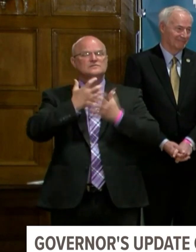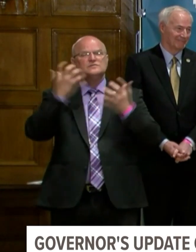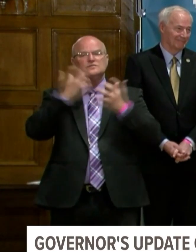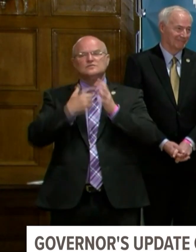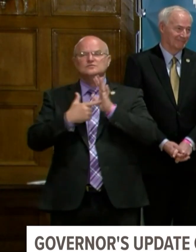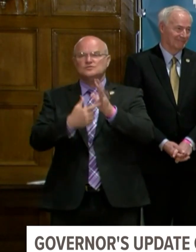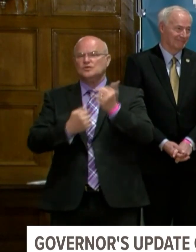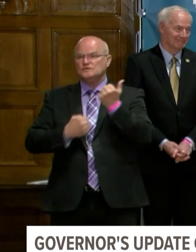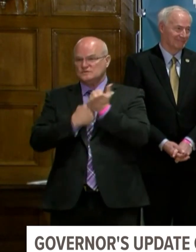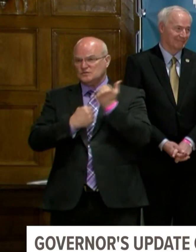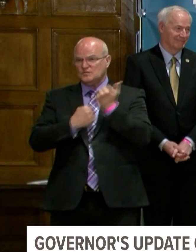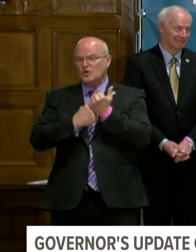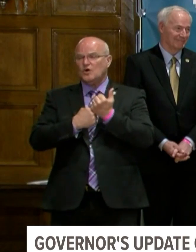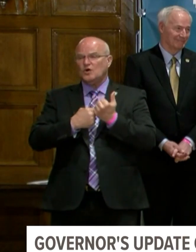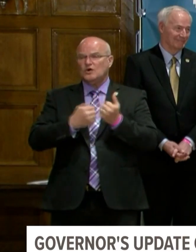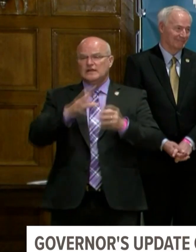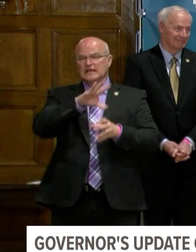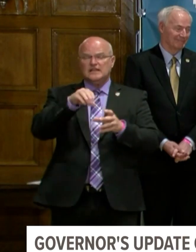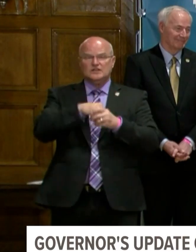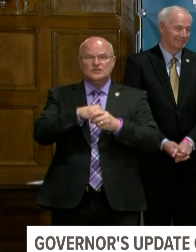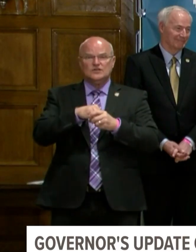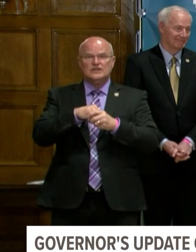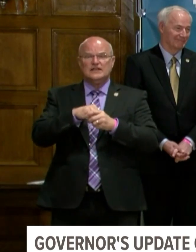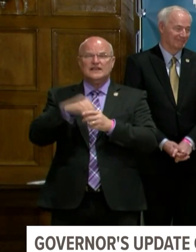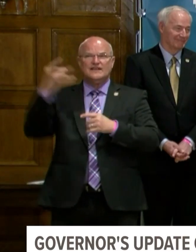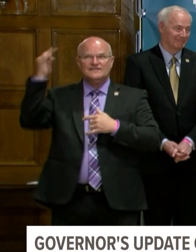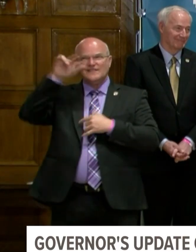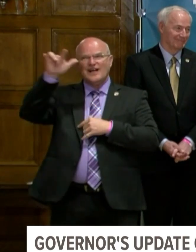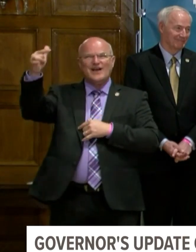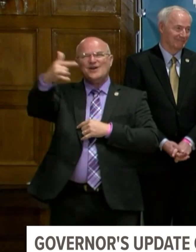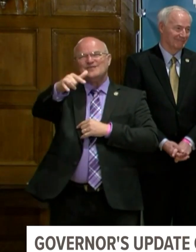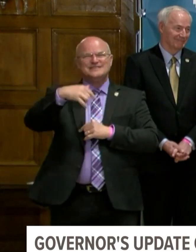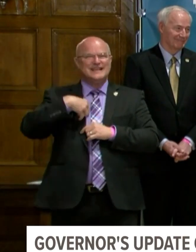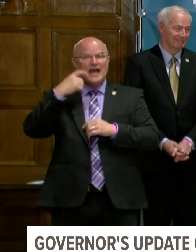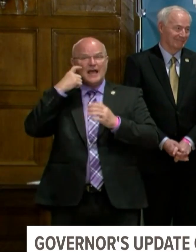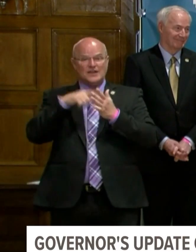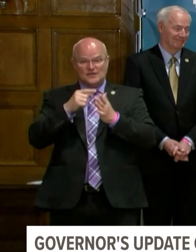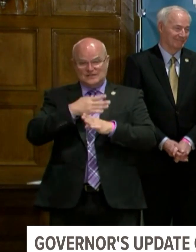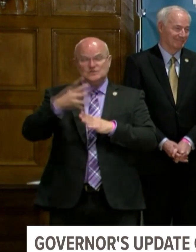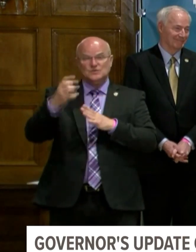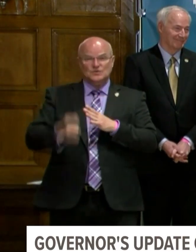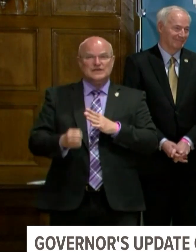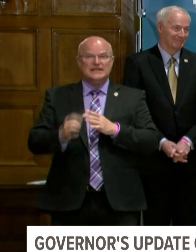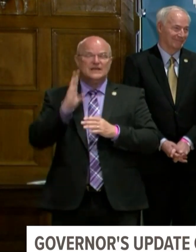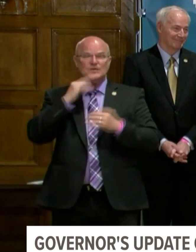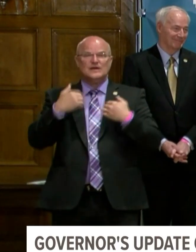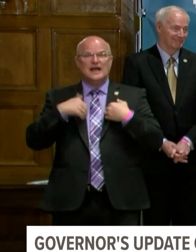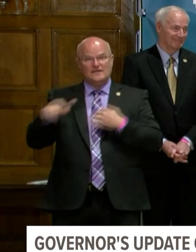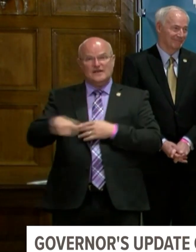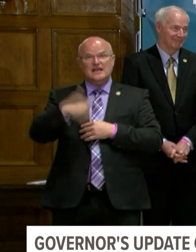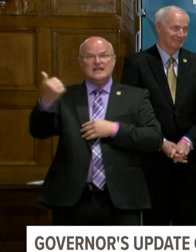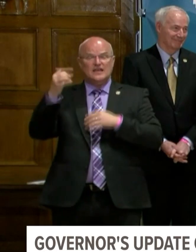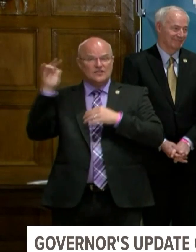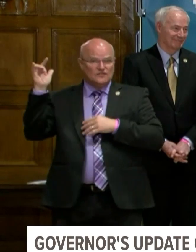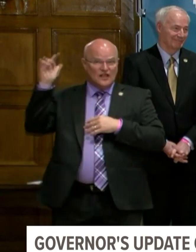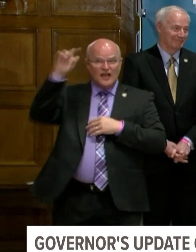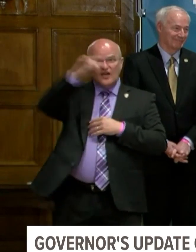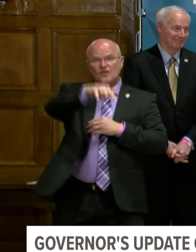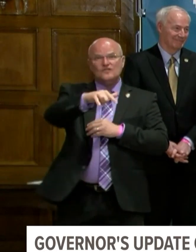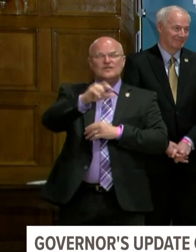shows of support, including flyovers. And I know that this weekend we'll have another